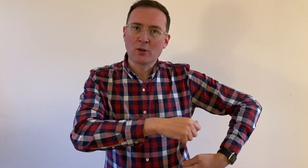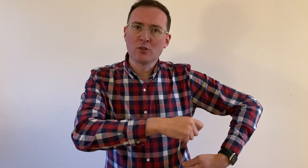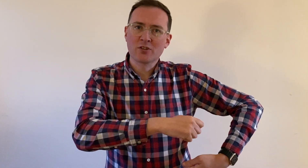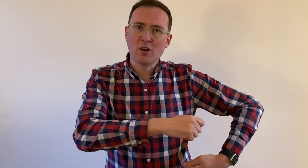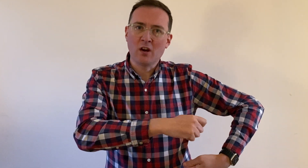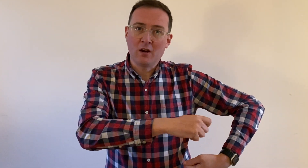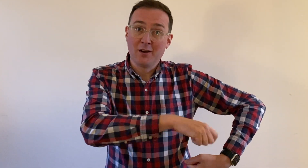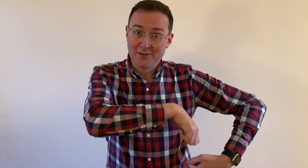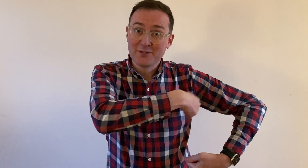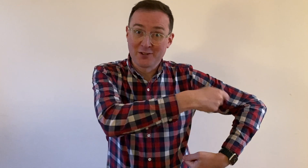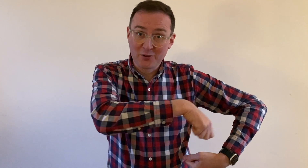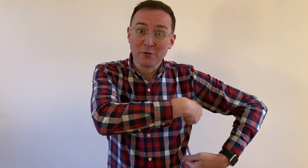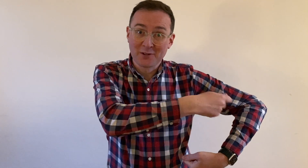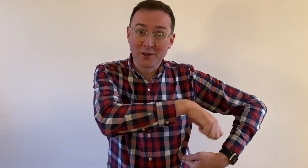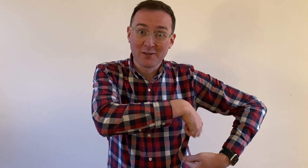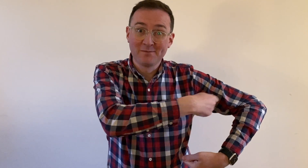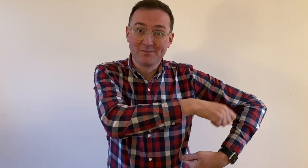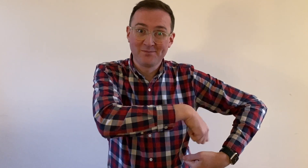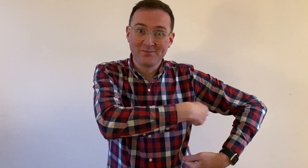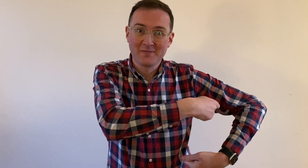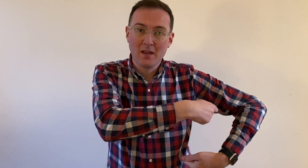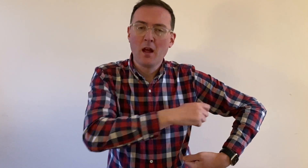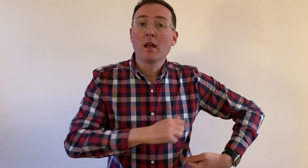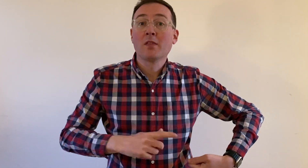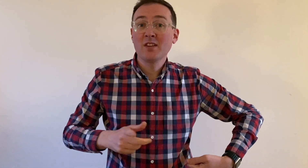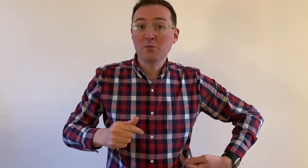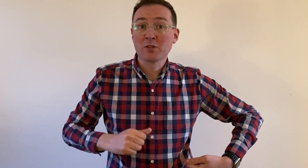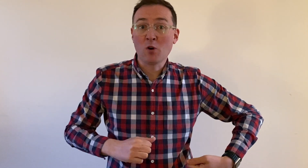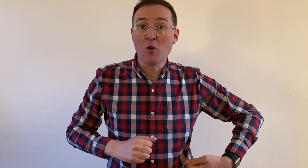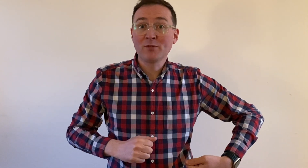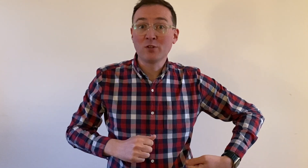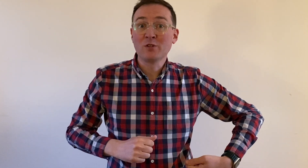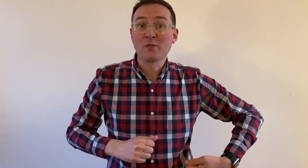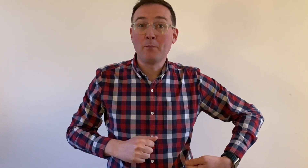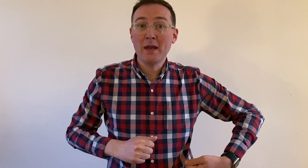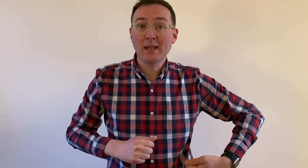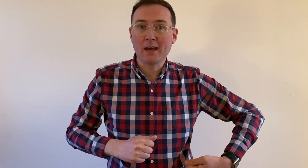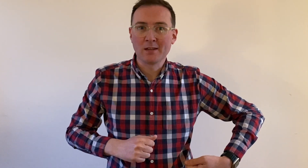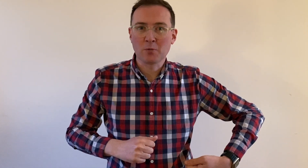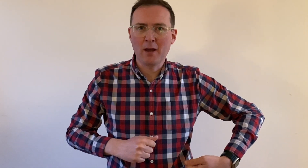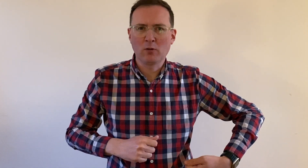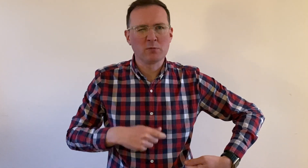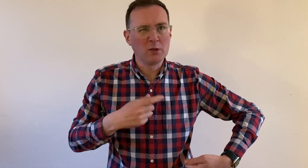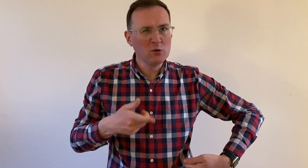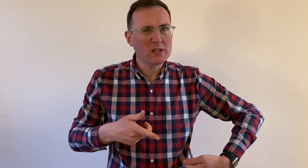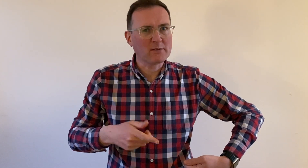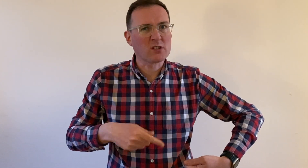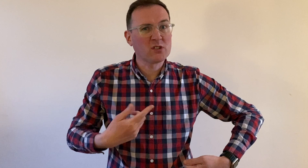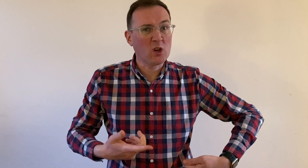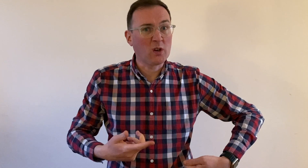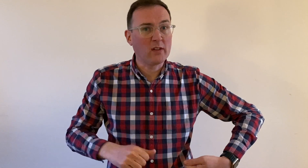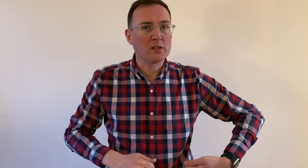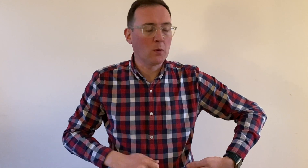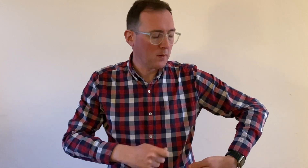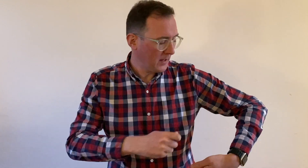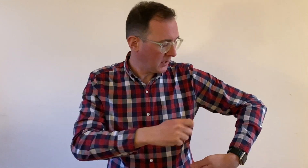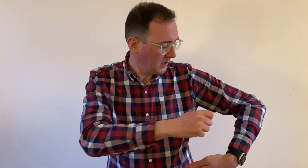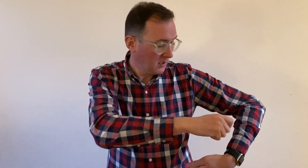good stir. To cook. This one's often used for baking as well, because we usually have to stir things when we bake.